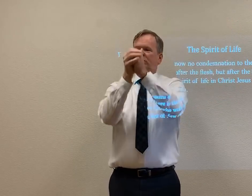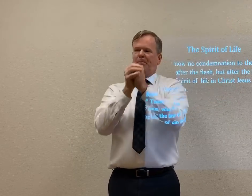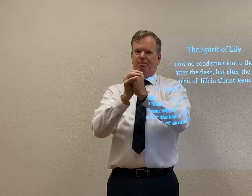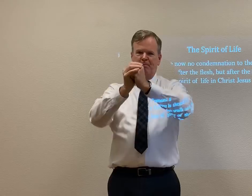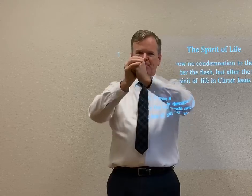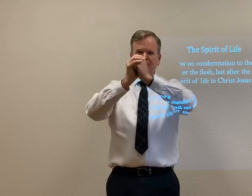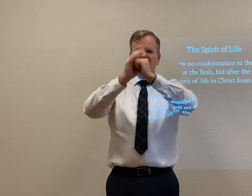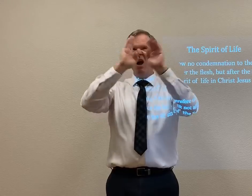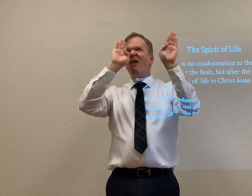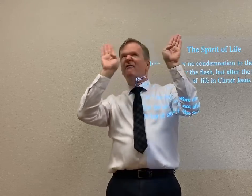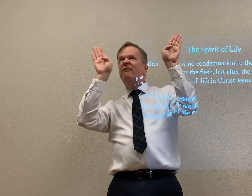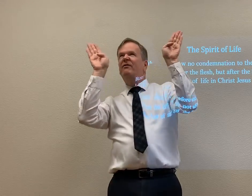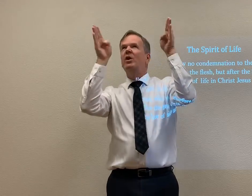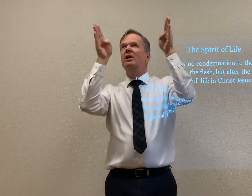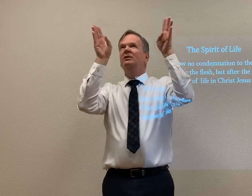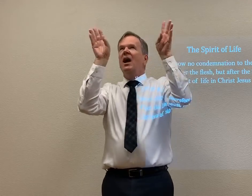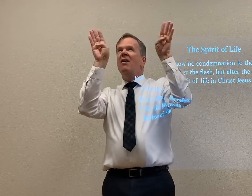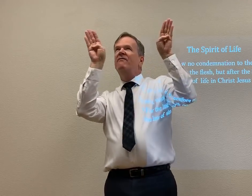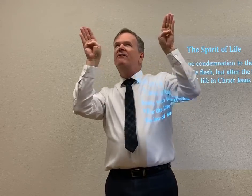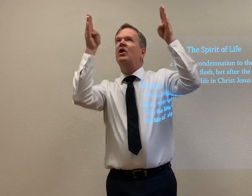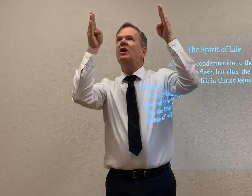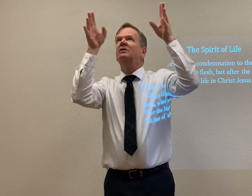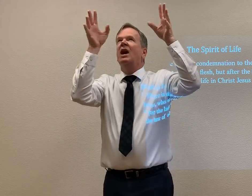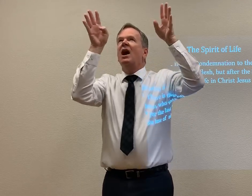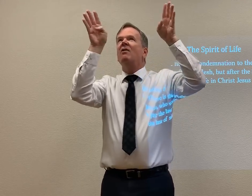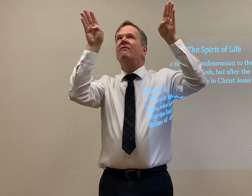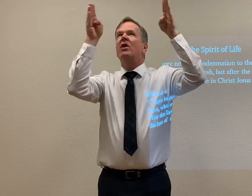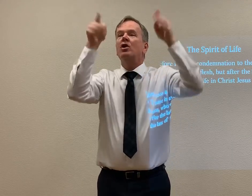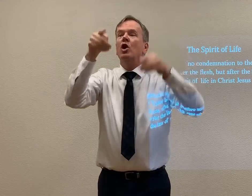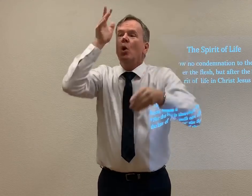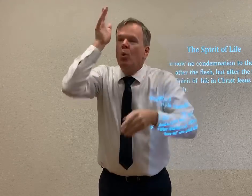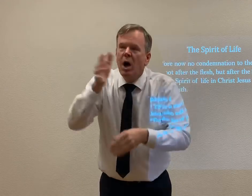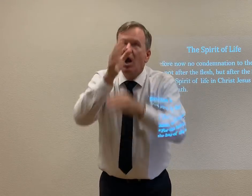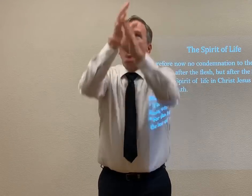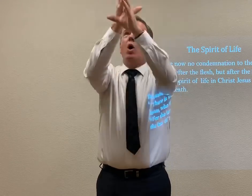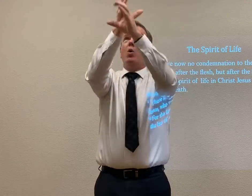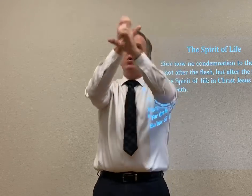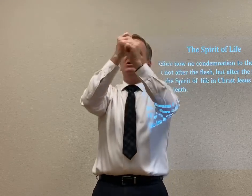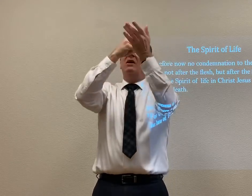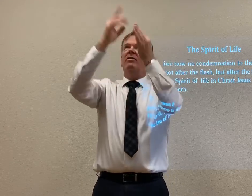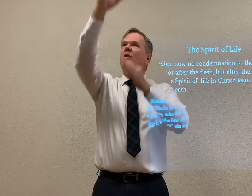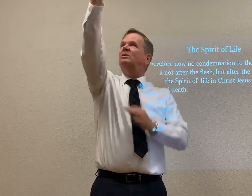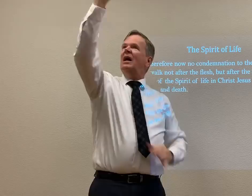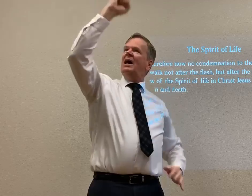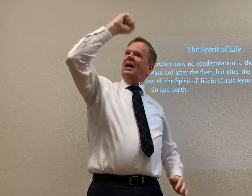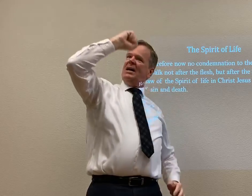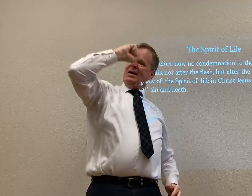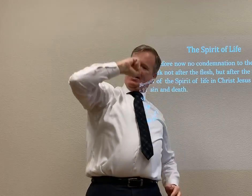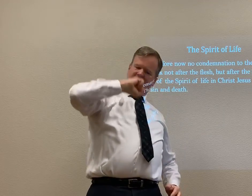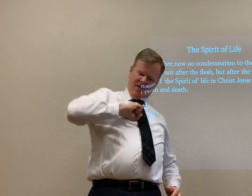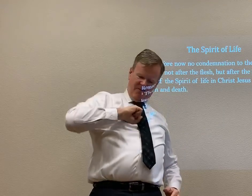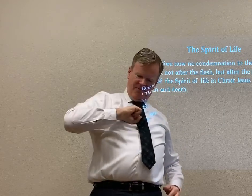praising the Lord, by worshiping, by focusing on him. Then you will then receive the gift of the Holy